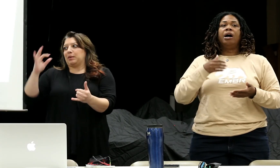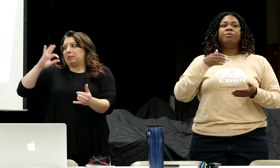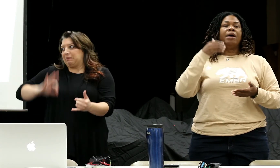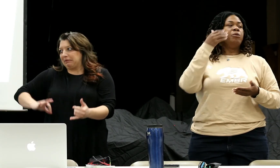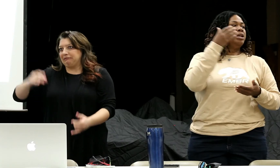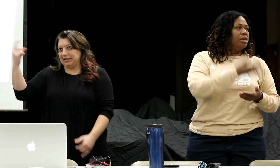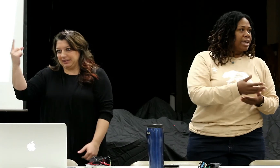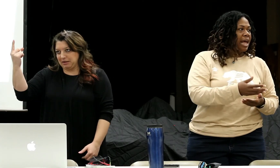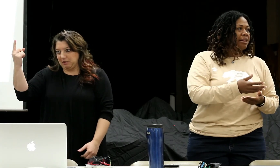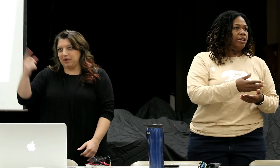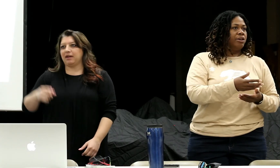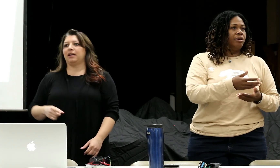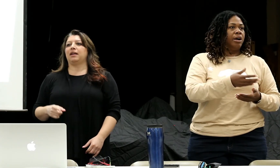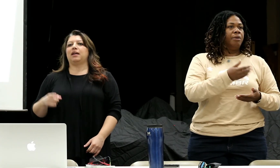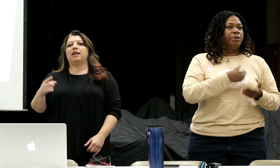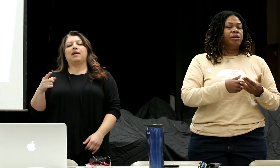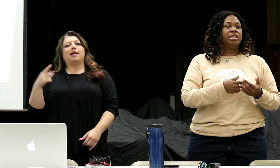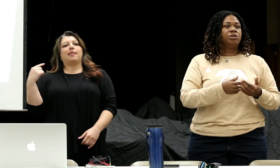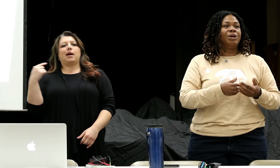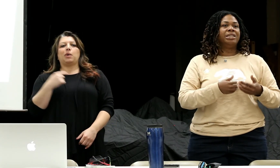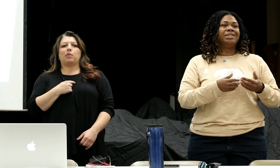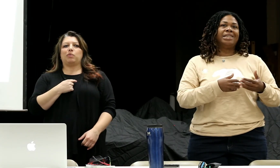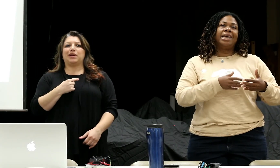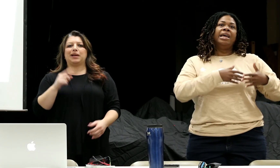didn't mean to run necessarily from cops, but